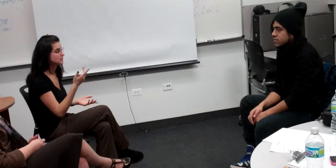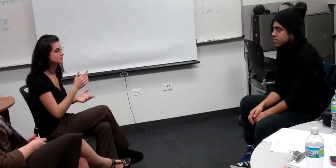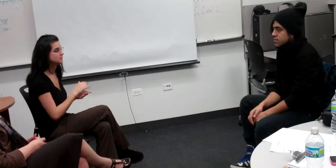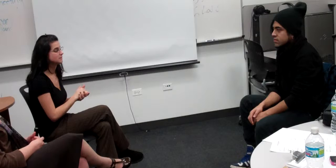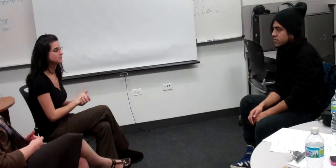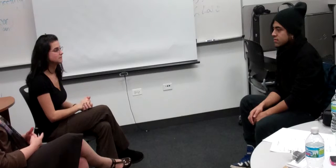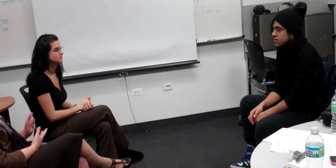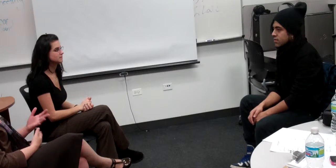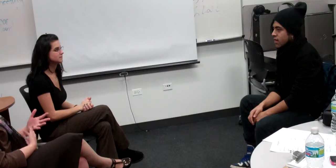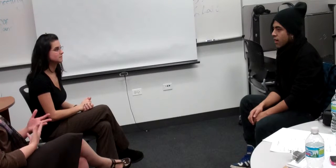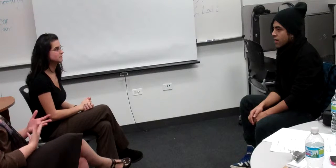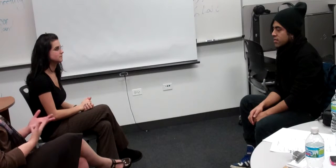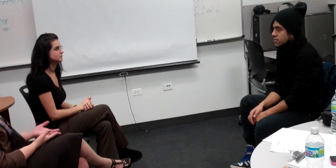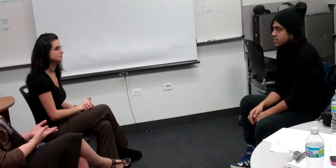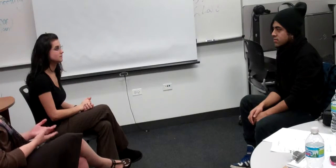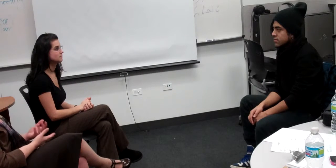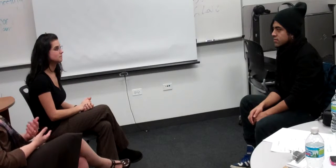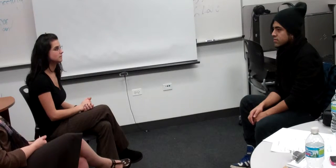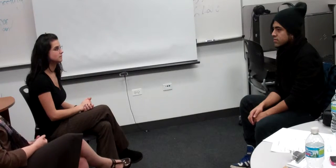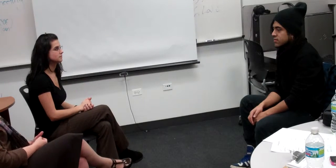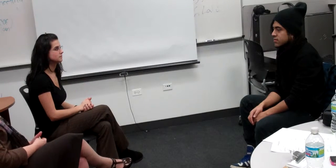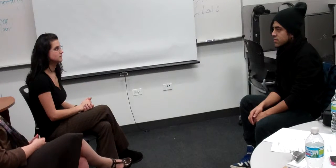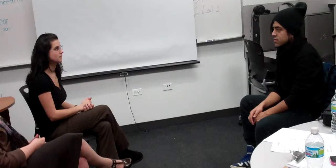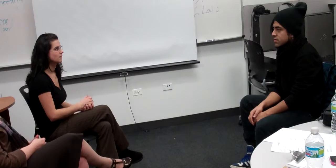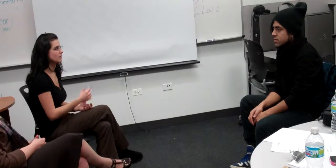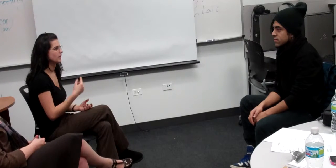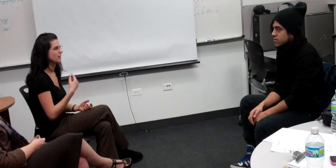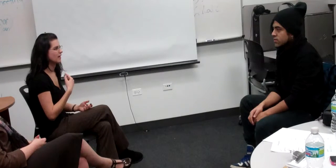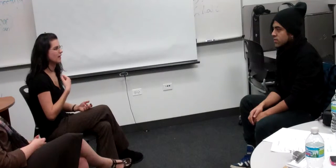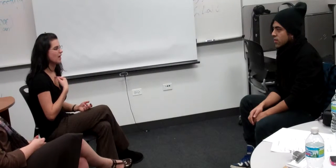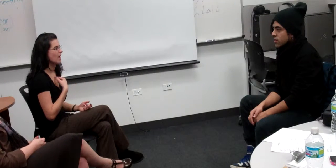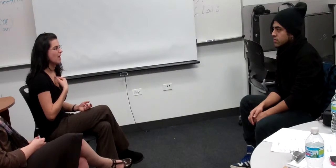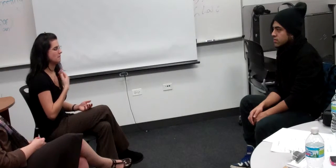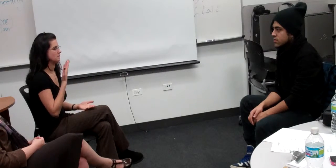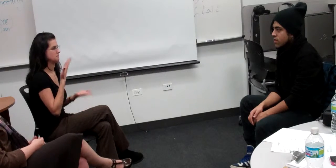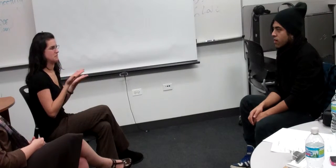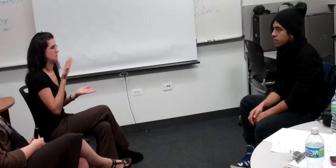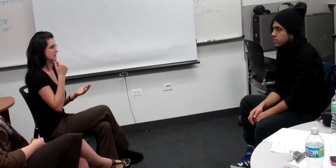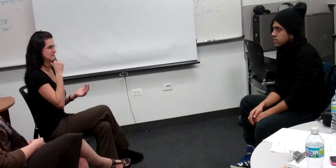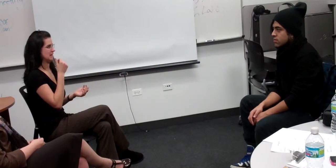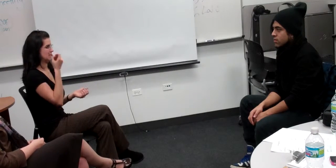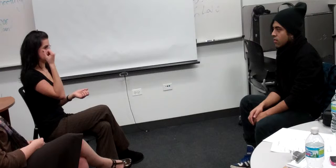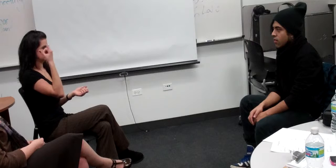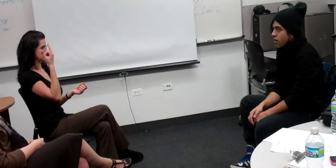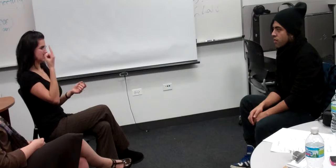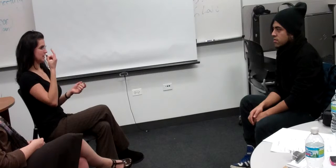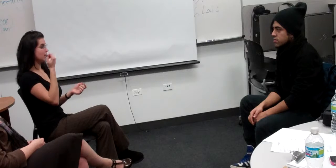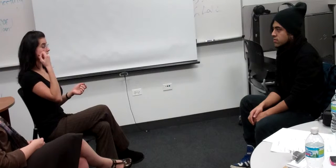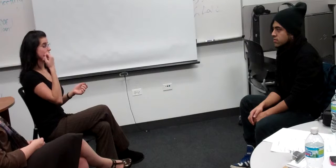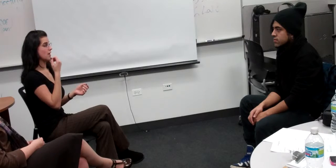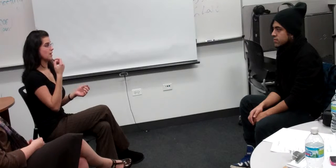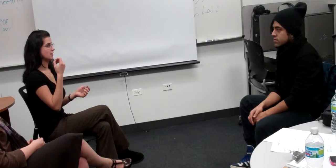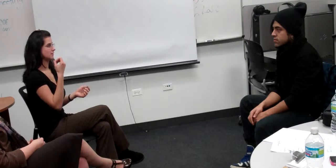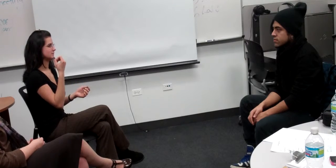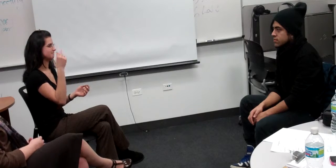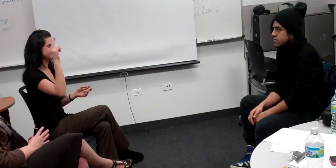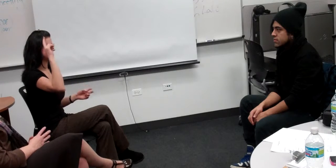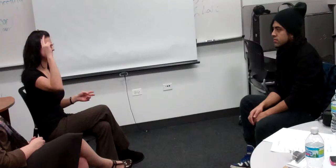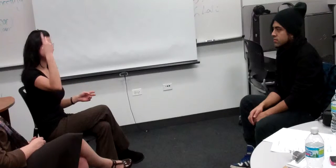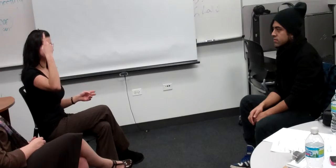or I'll understand something that you've said, and I might not understand it right. And I want you to feel free to correct me, because this is your time,